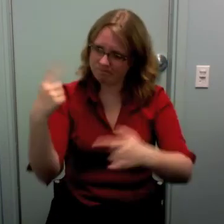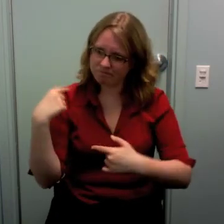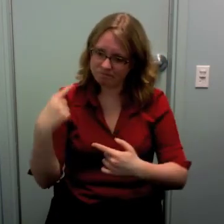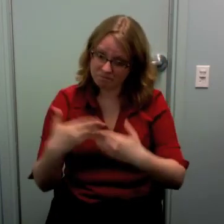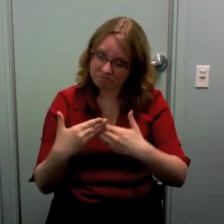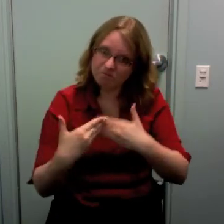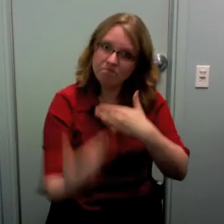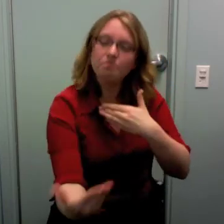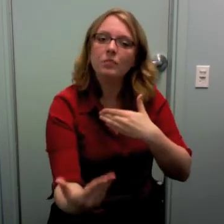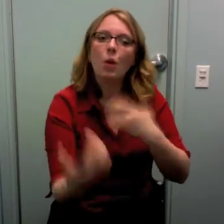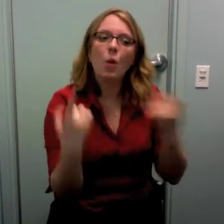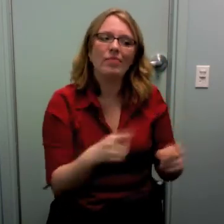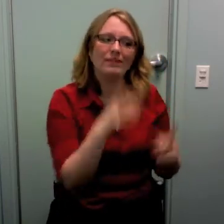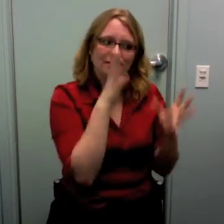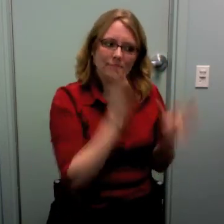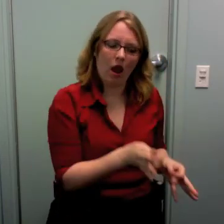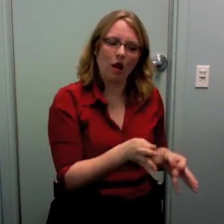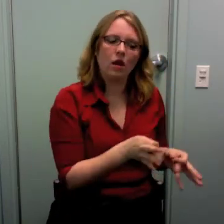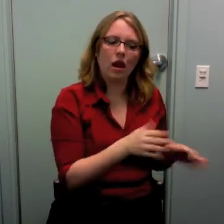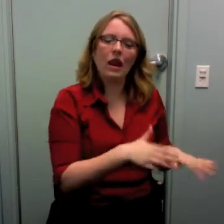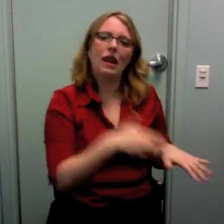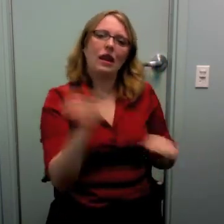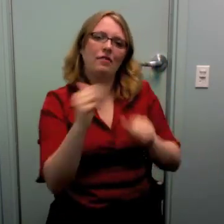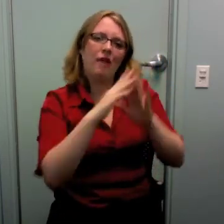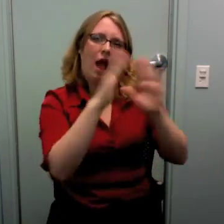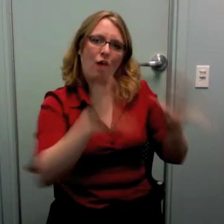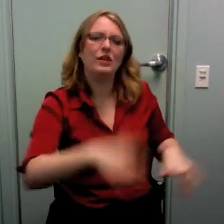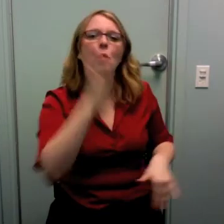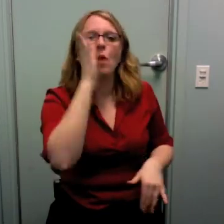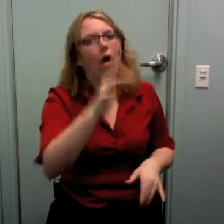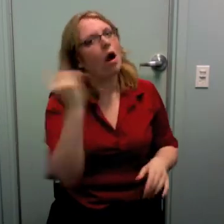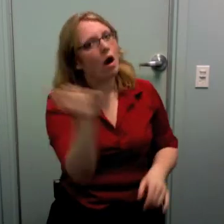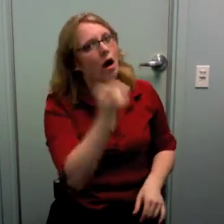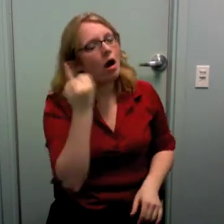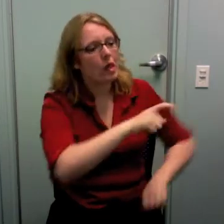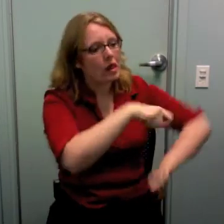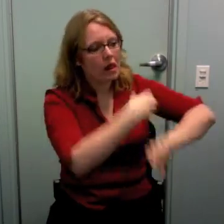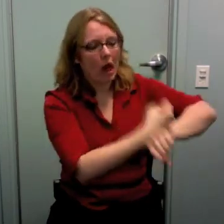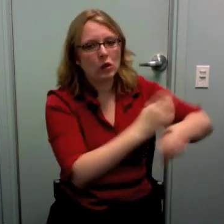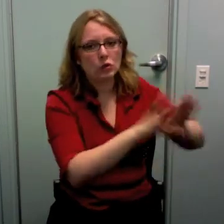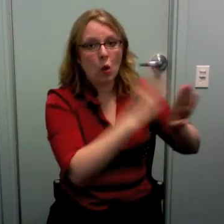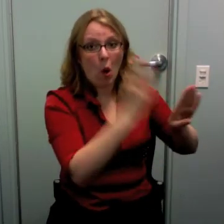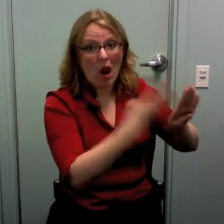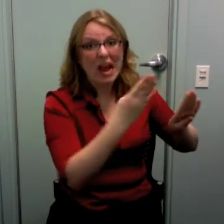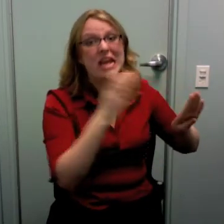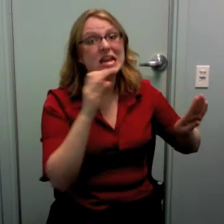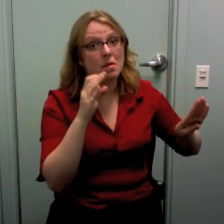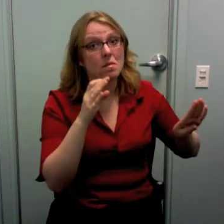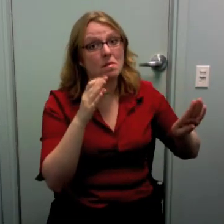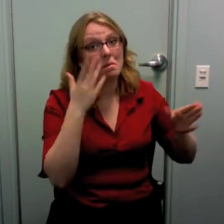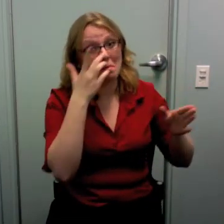in the woods, they always locked the door in case Goldilocks came back and stole their porridge